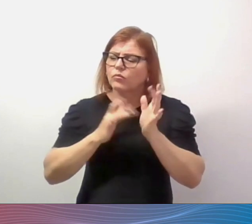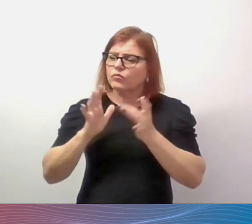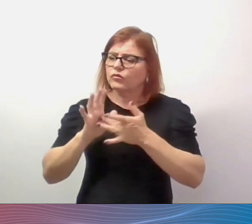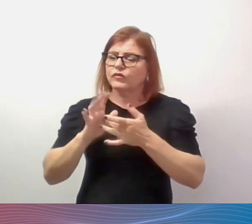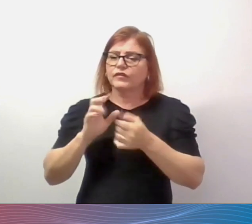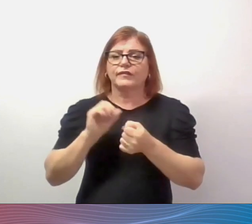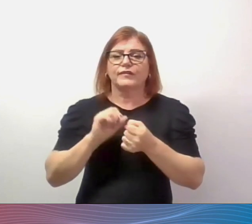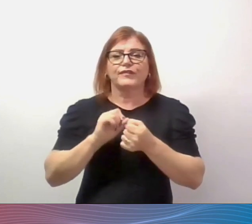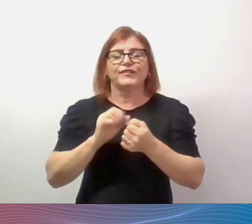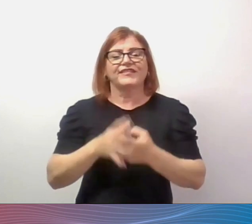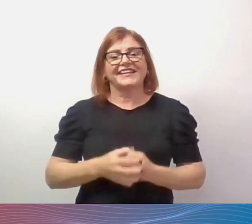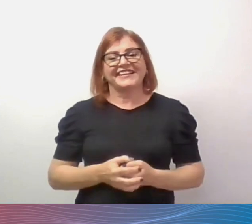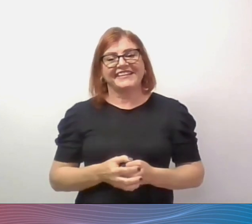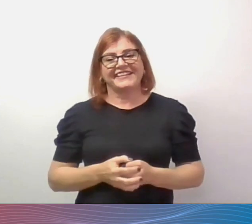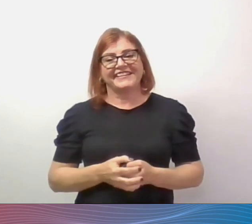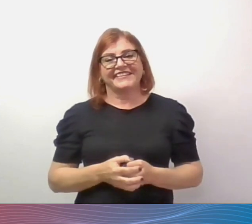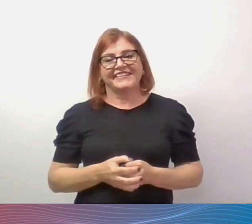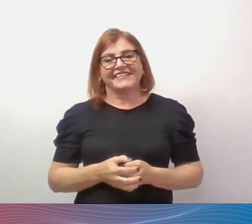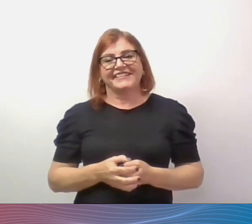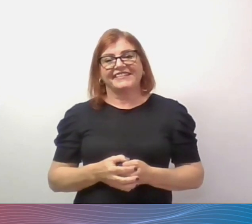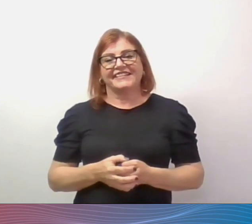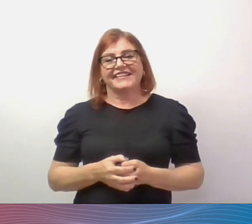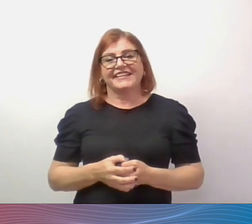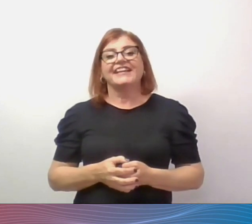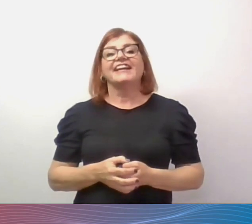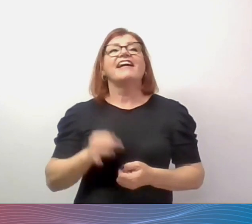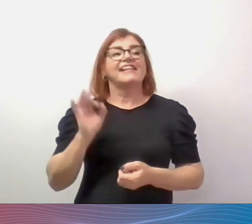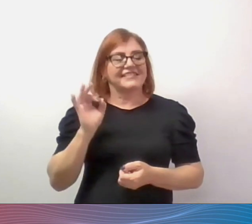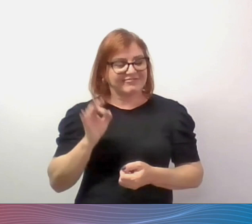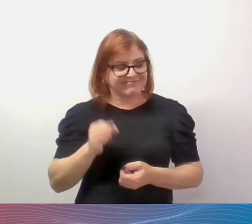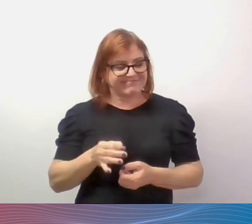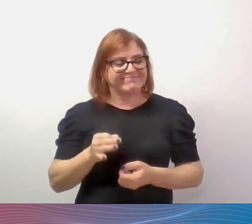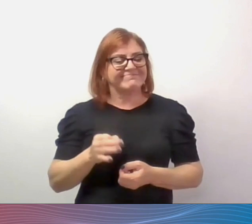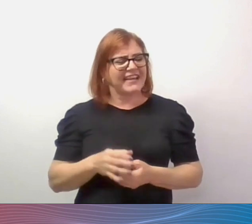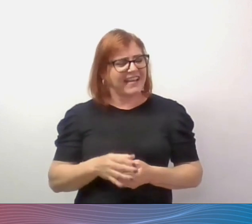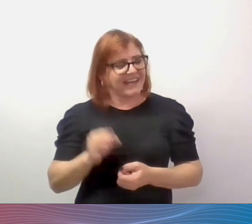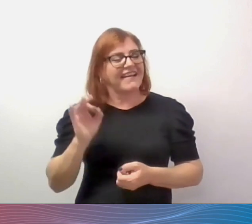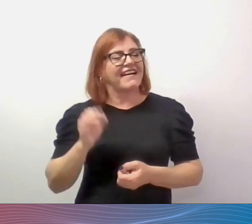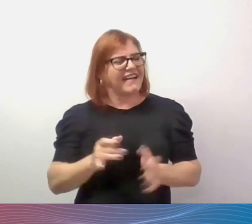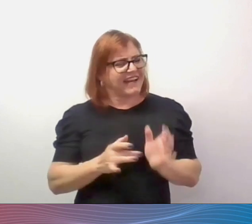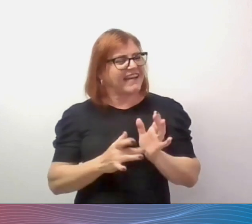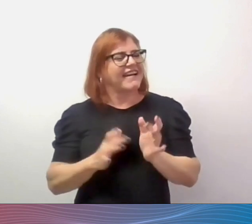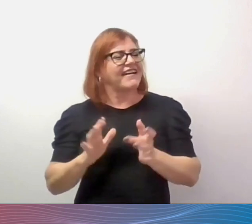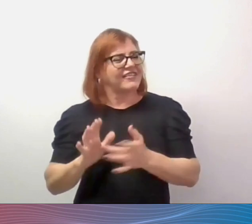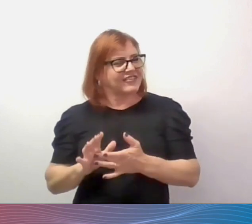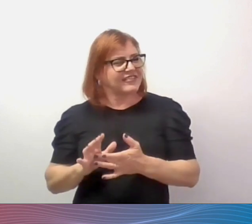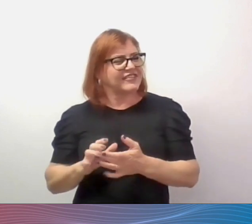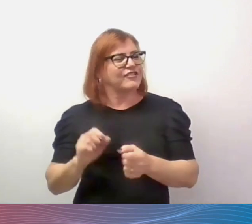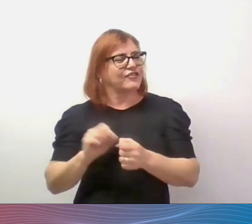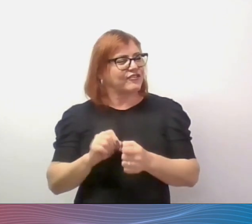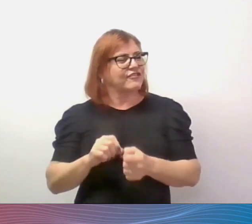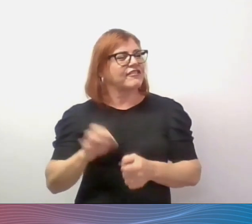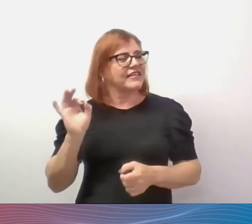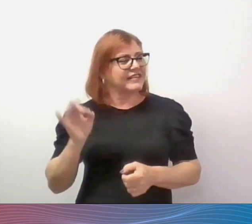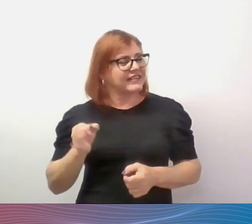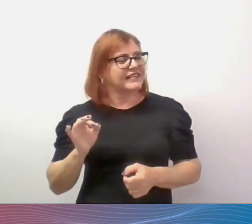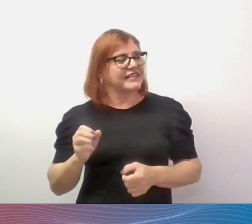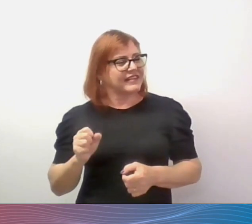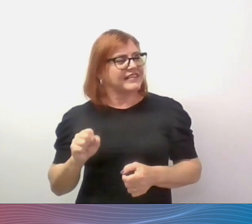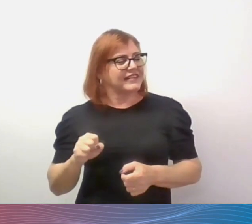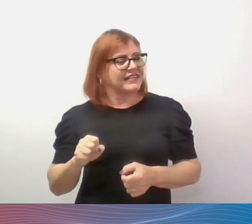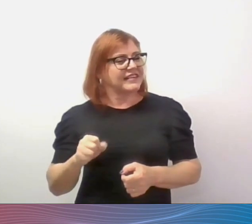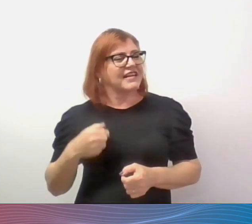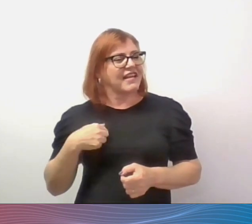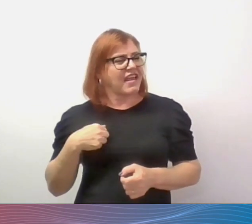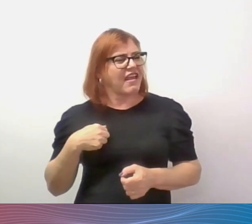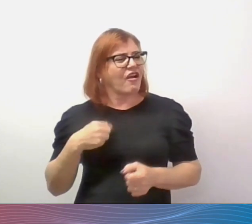this situation? Aí então então Jesus faria isso, então eu vou fazer assim. So if Jesus would do that, so